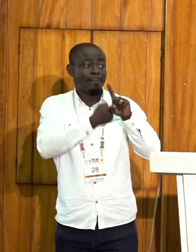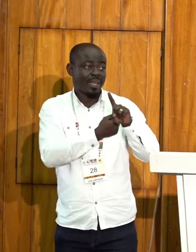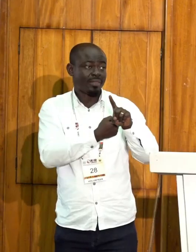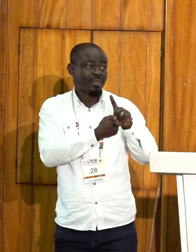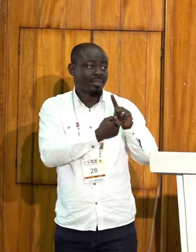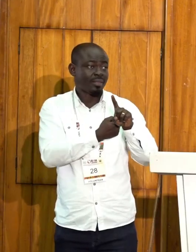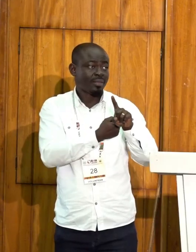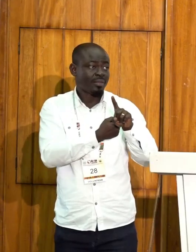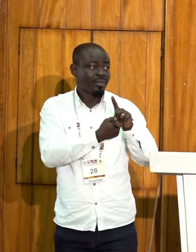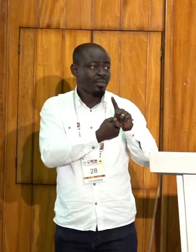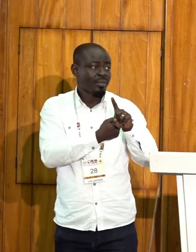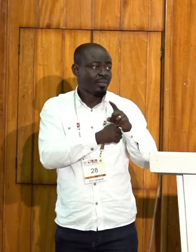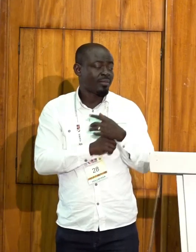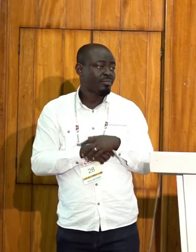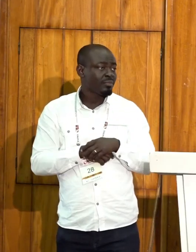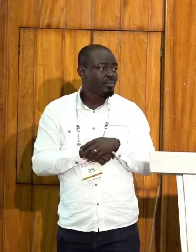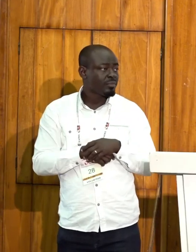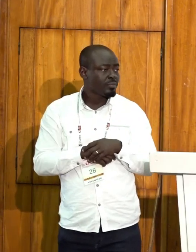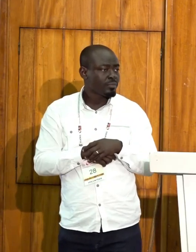had to put people on a